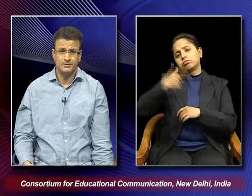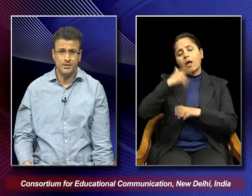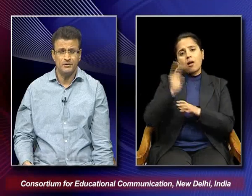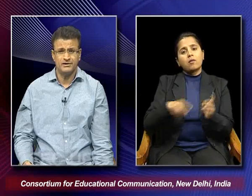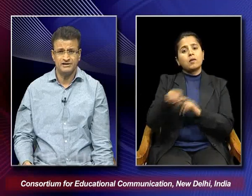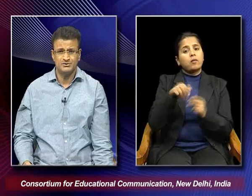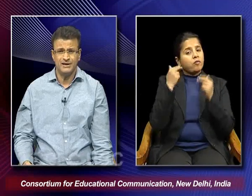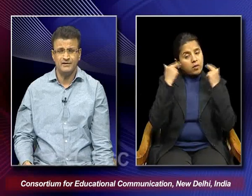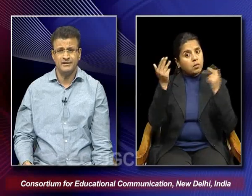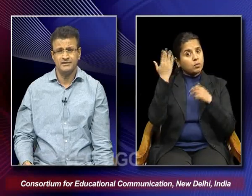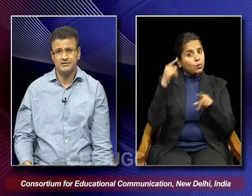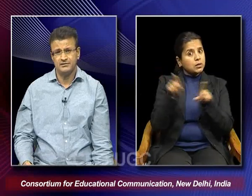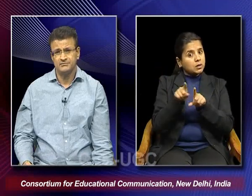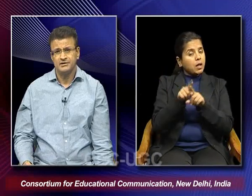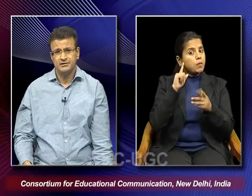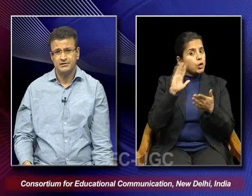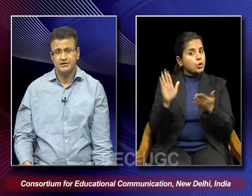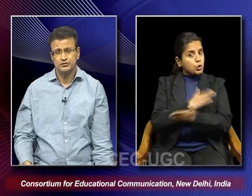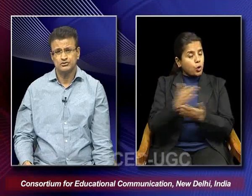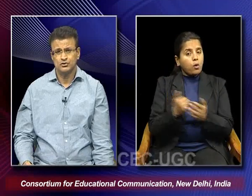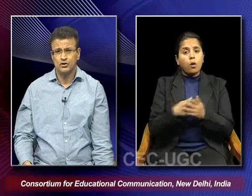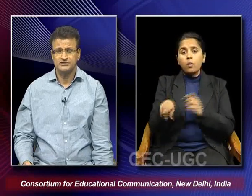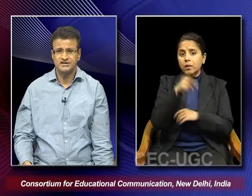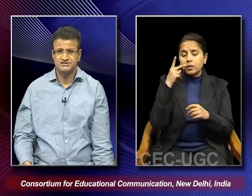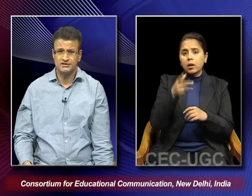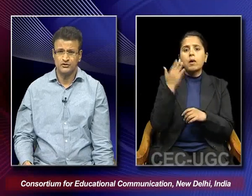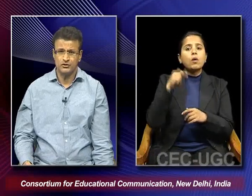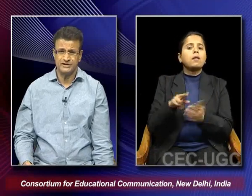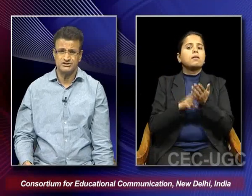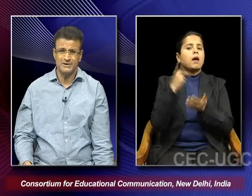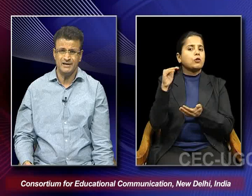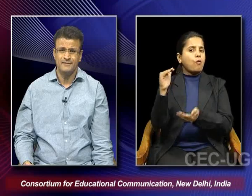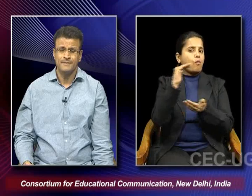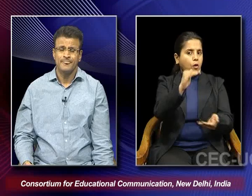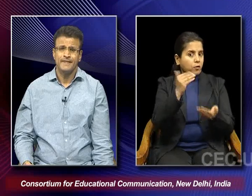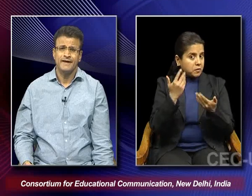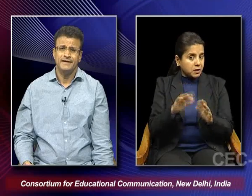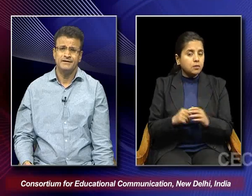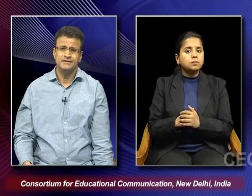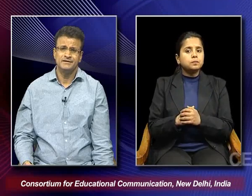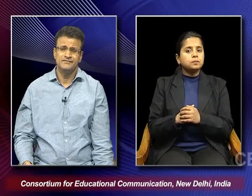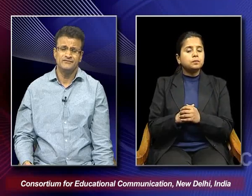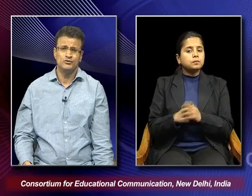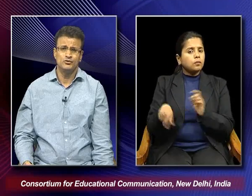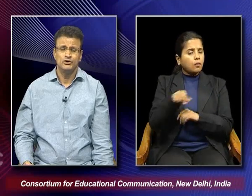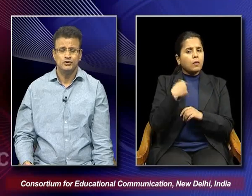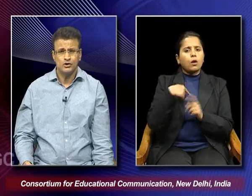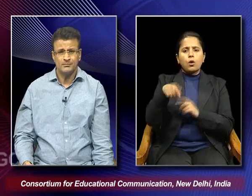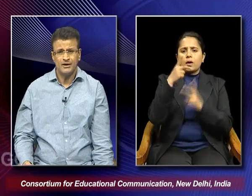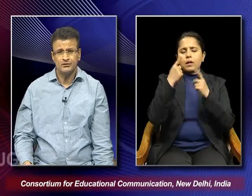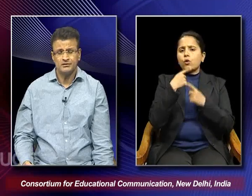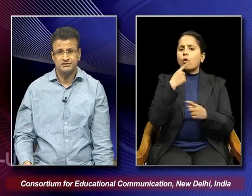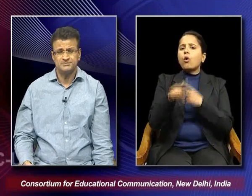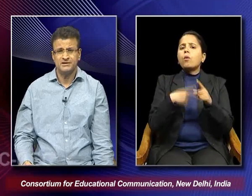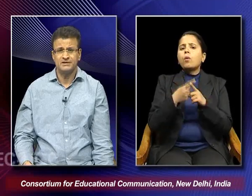very popular as well, and it also got the national award as well. And when you talk